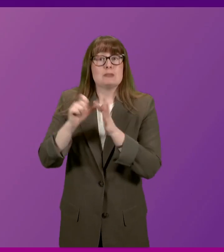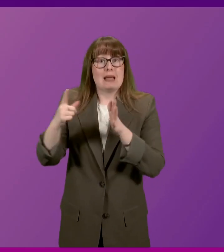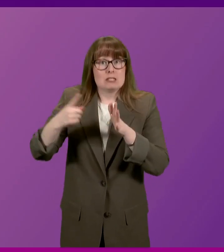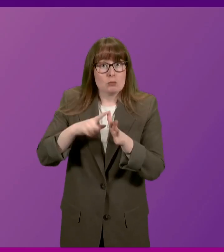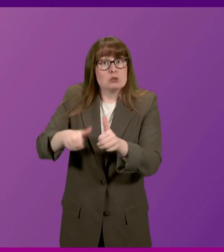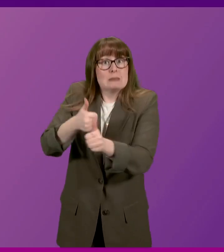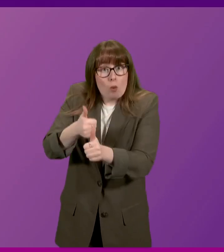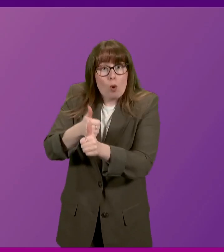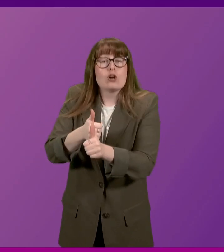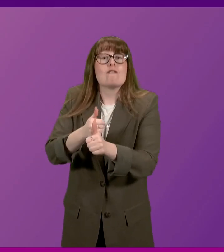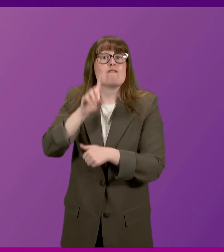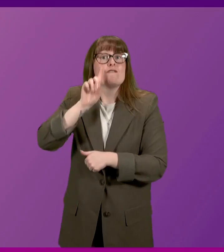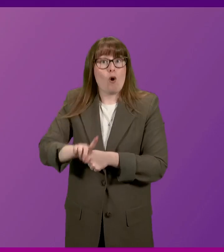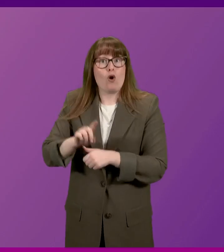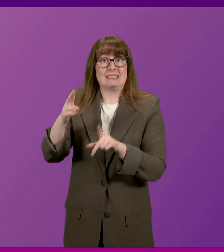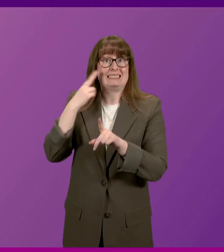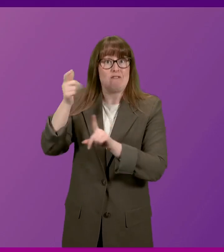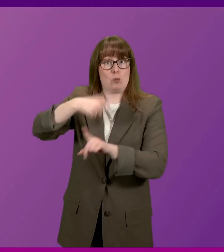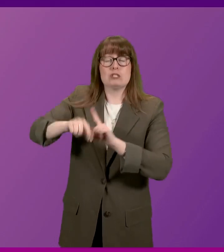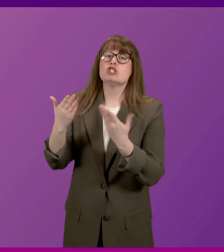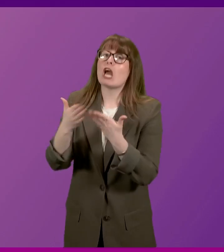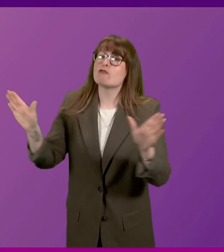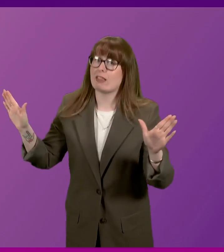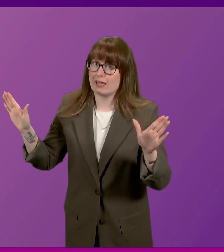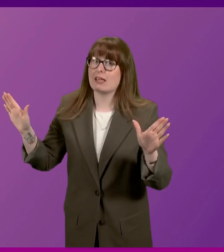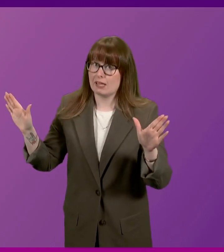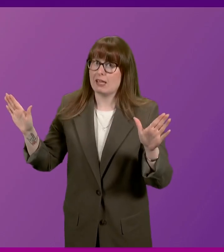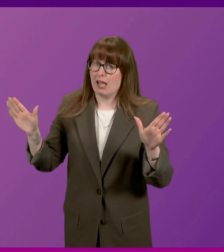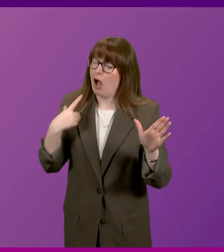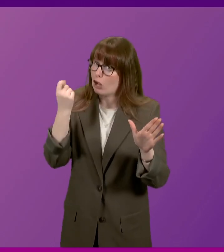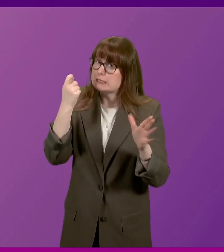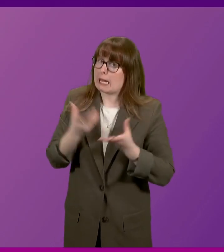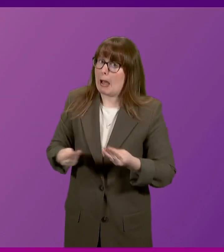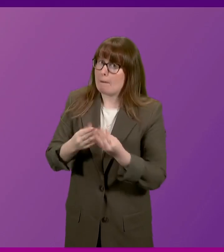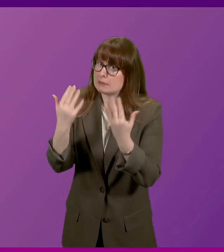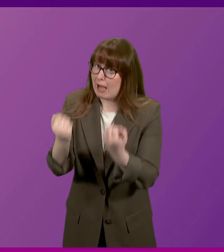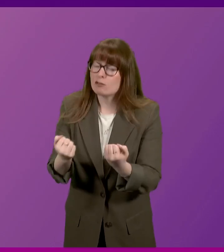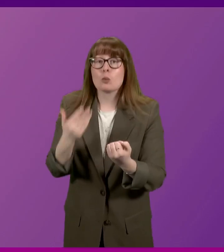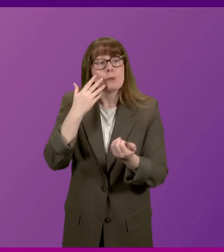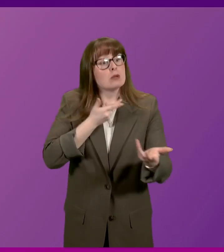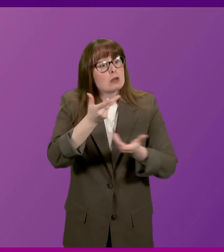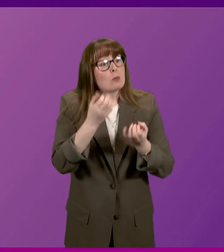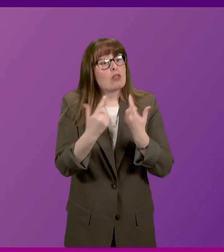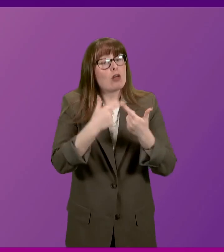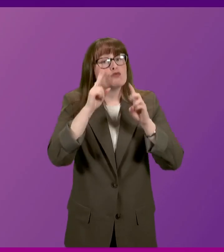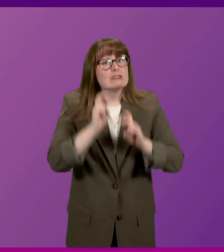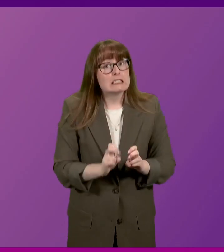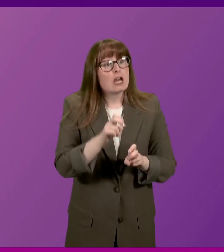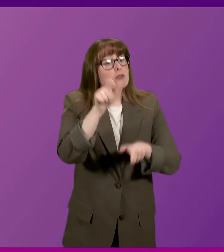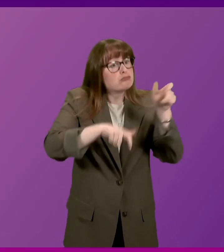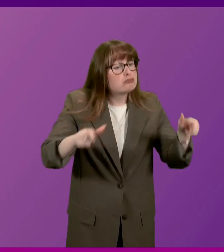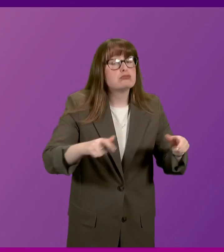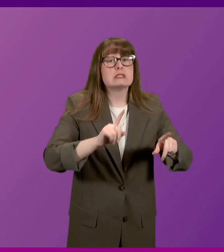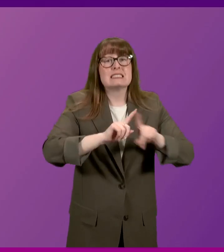provision for deaf communities generally. So by talking and liaising with other researchers who've got expertise in working with